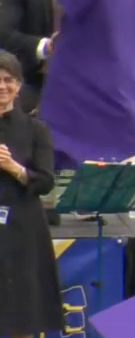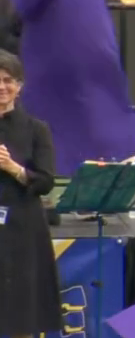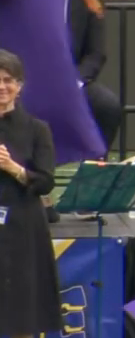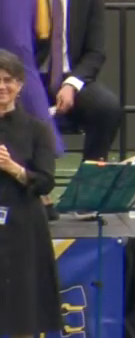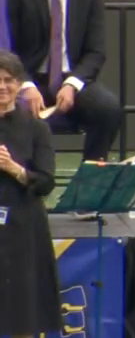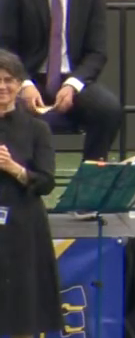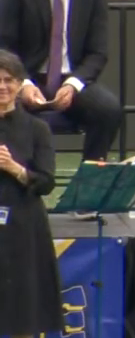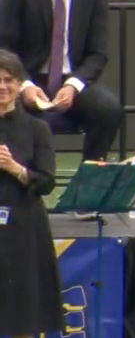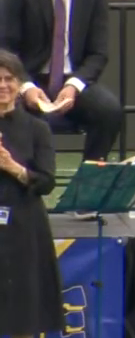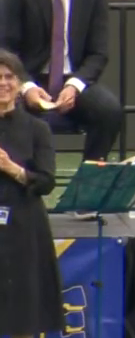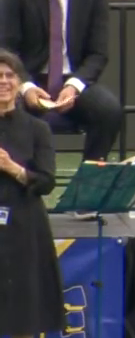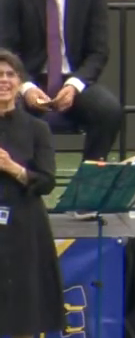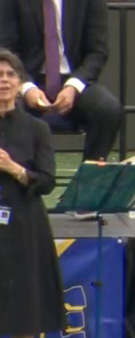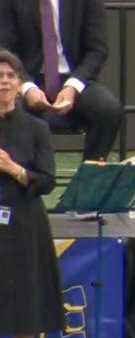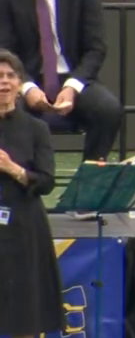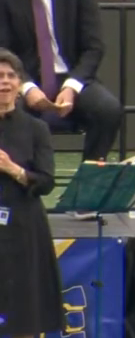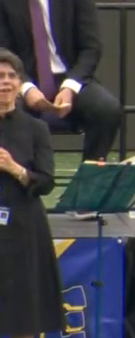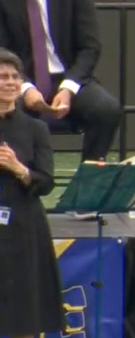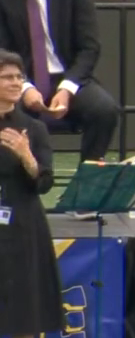Piera Henderson.